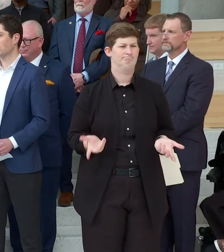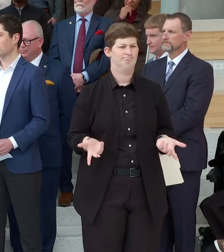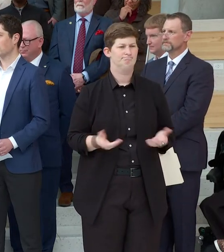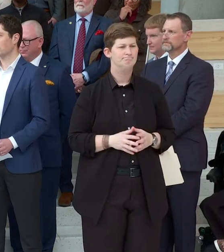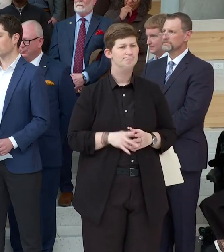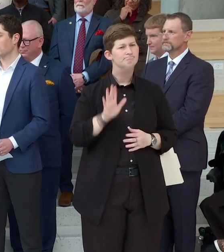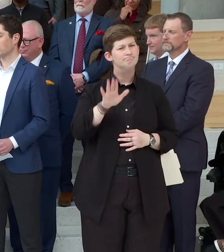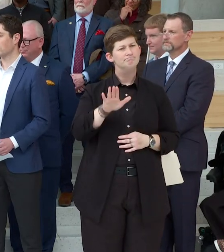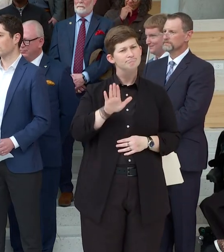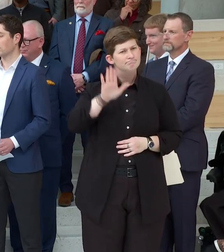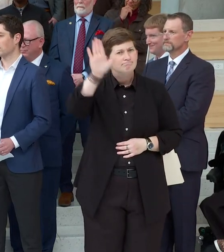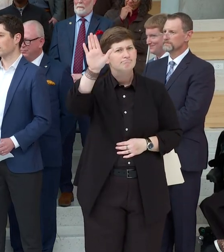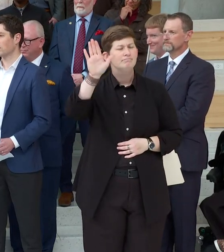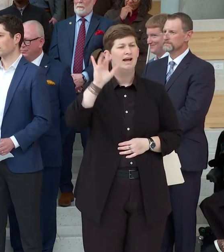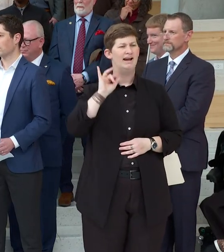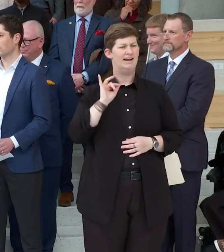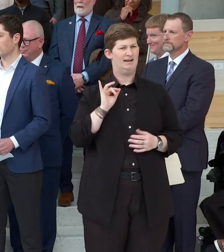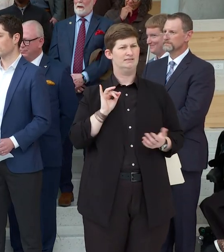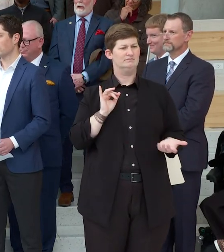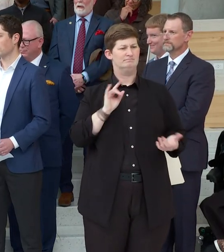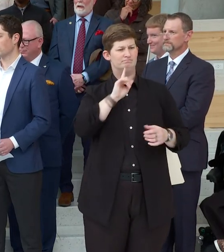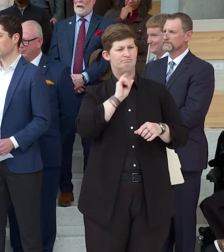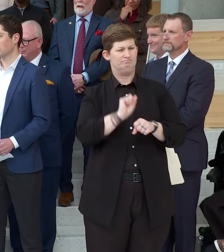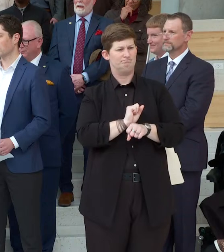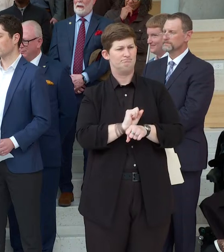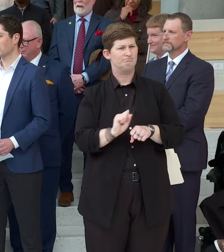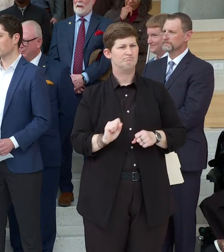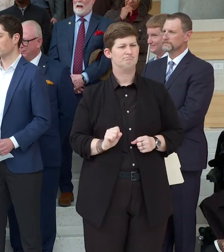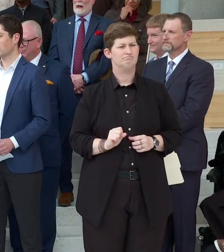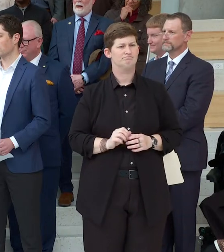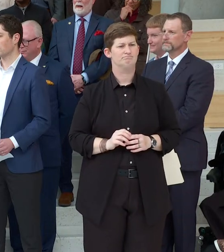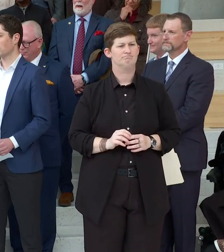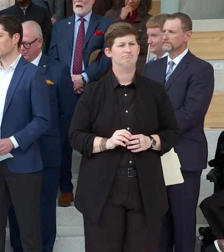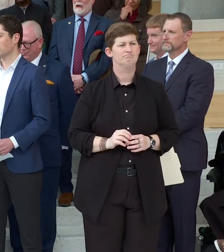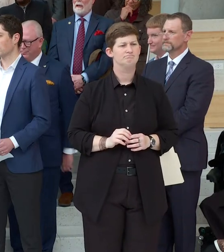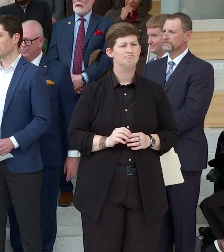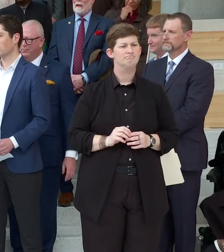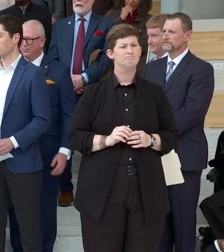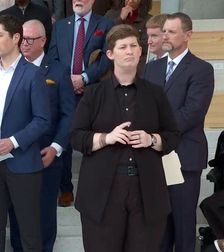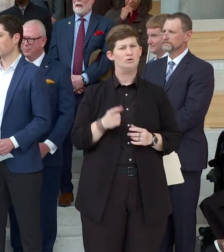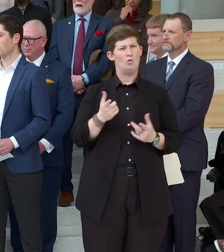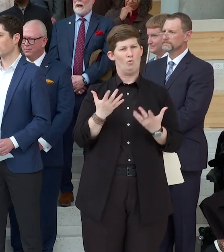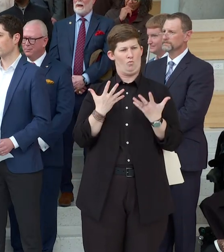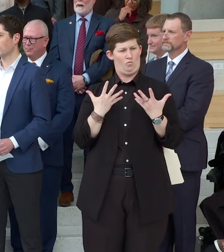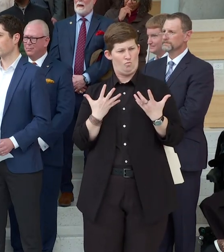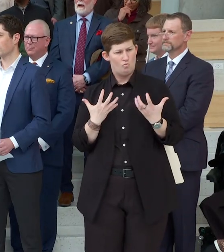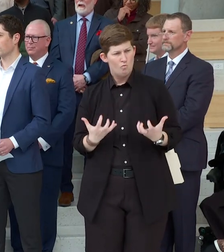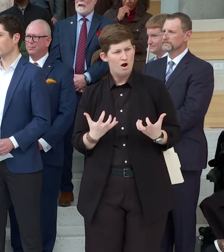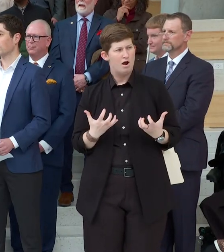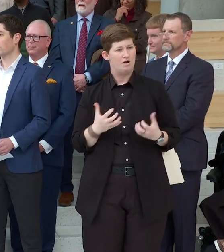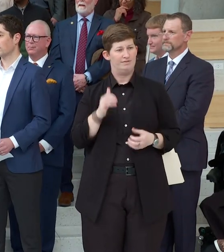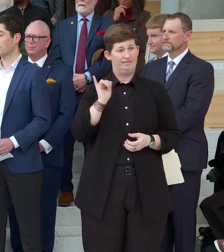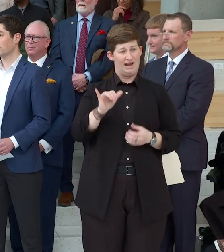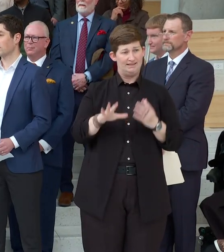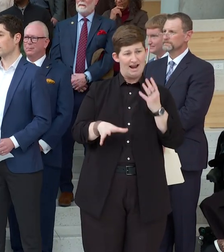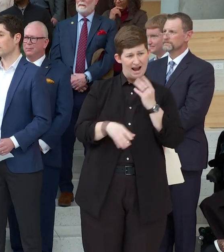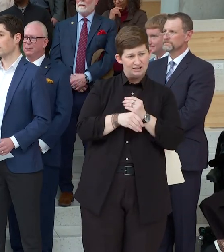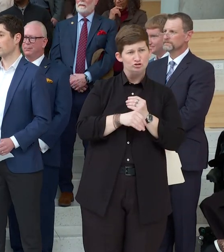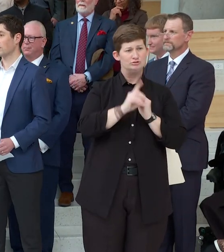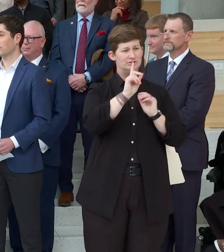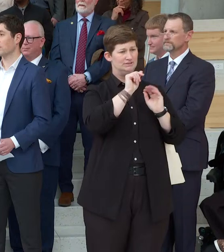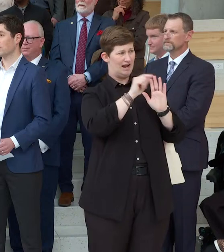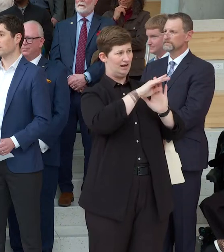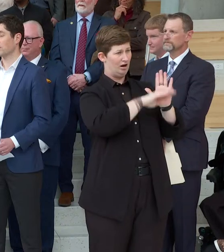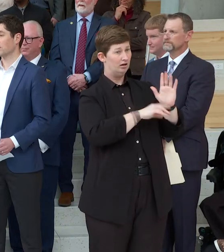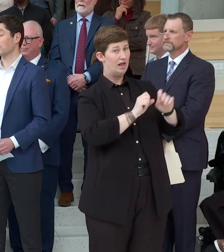Raise your hand or consider if you would want that extra data that came out through that